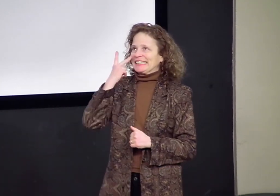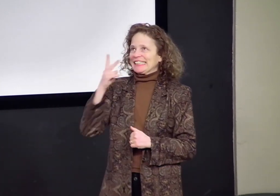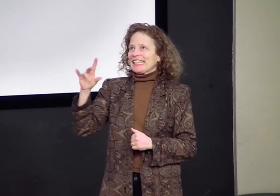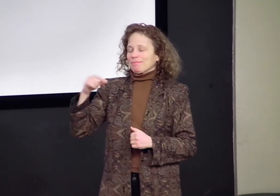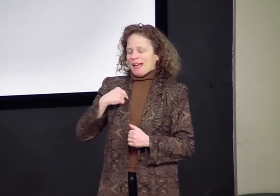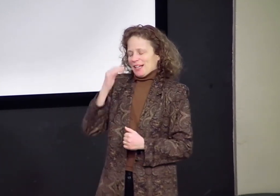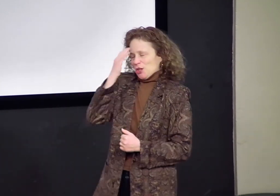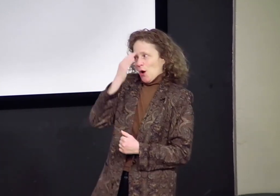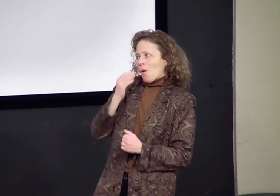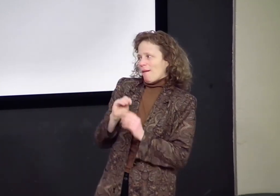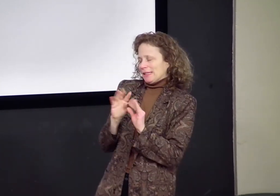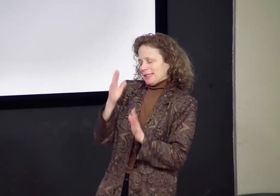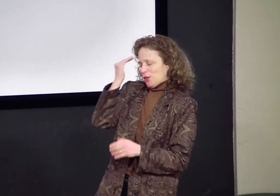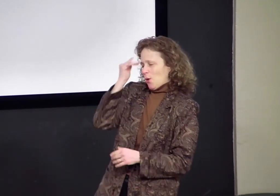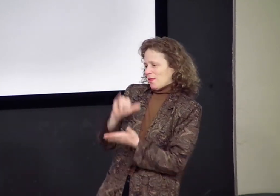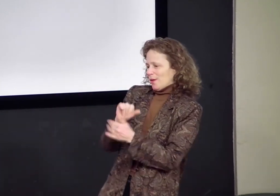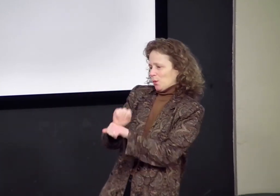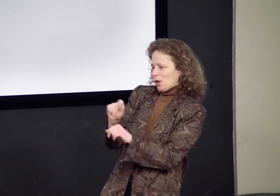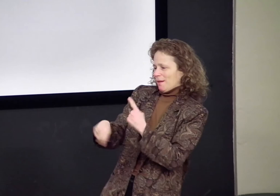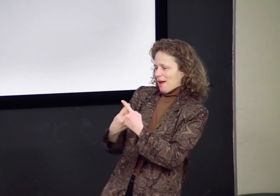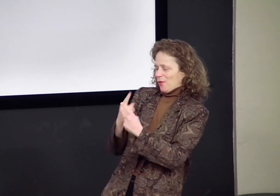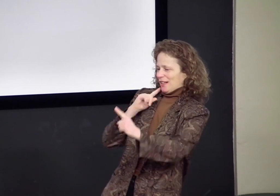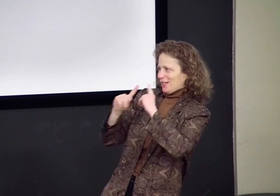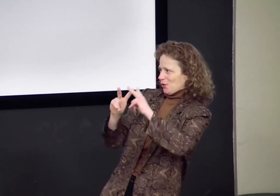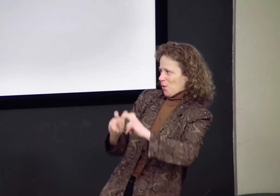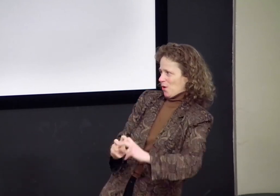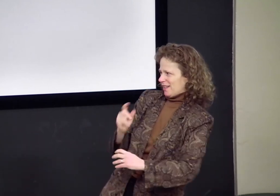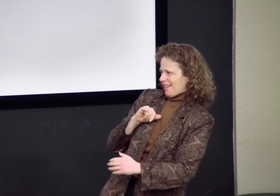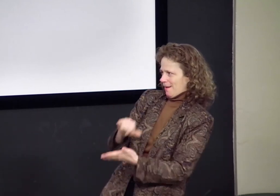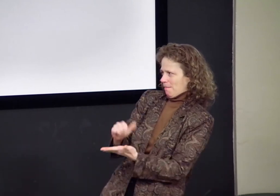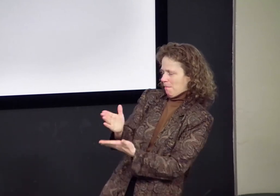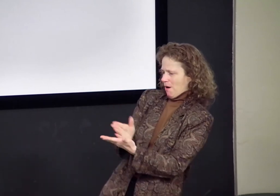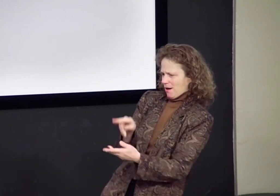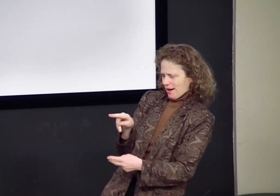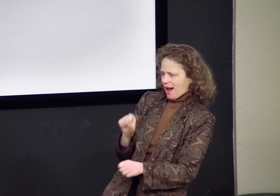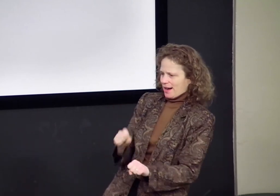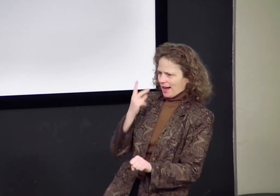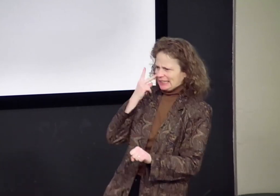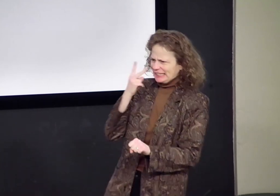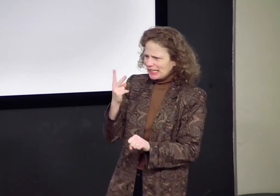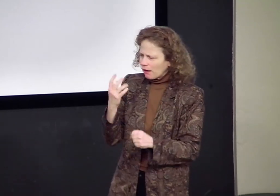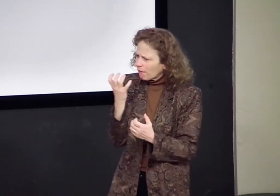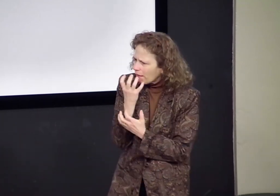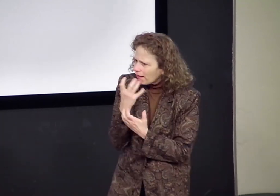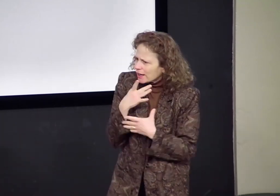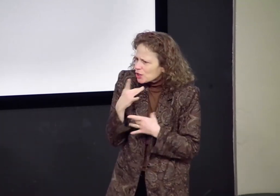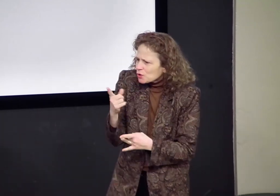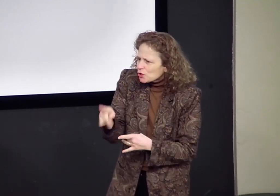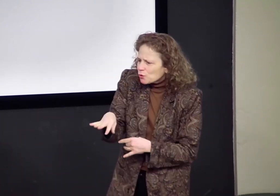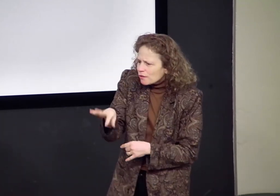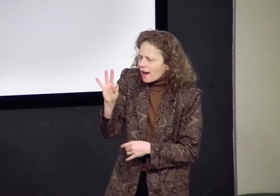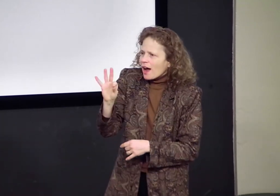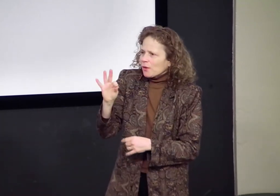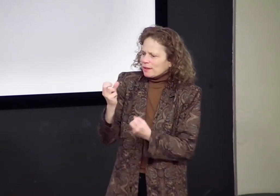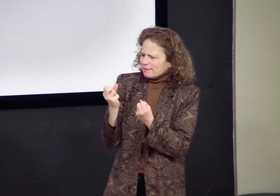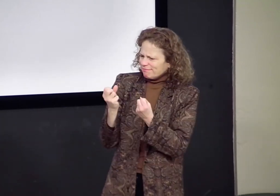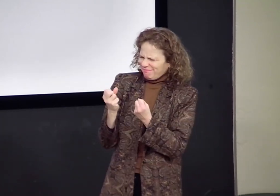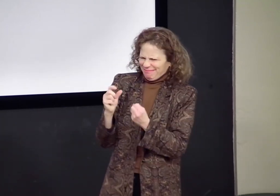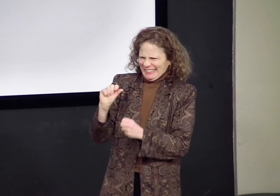both of you, and I obviously know that there is work that's been done about discourse and looking